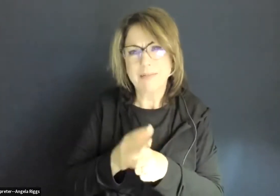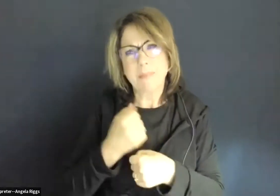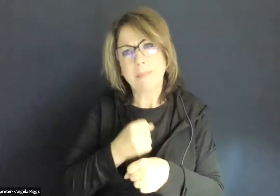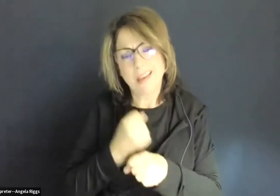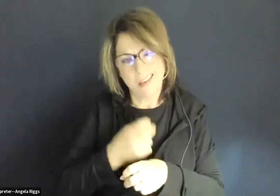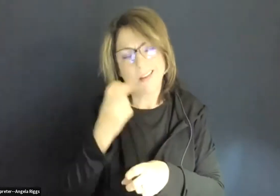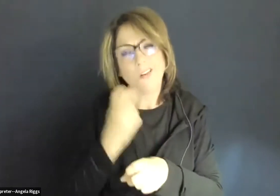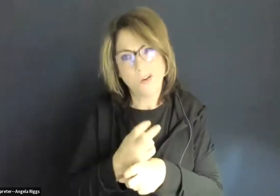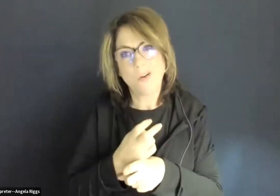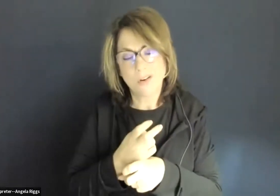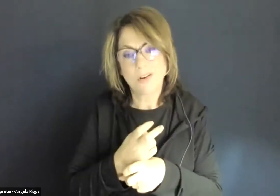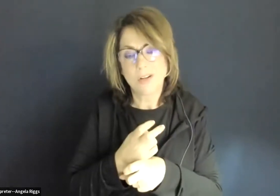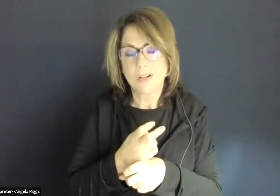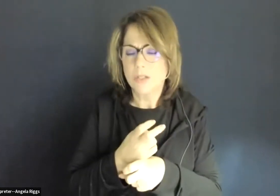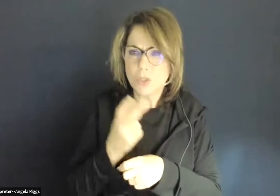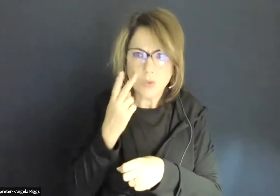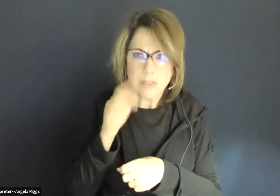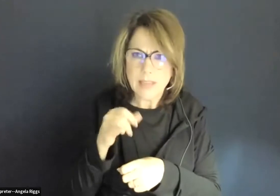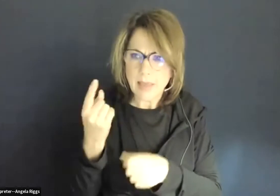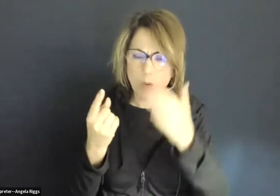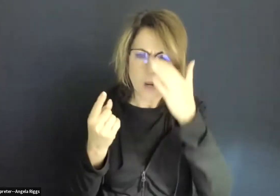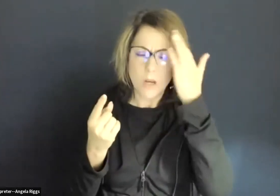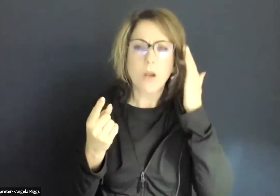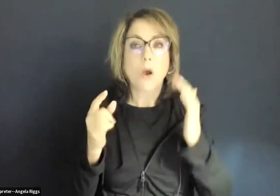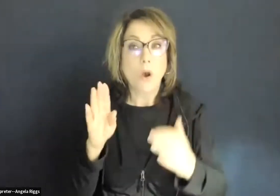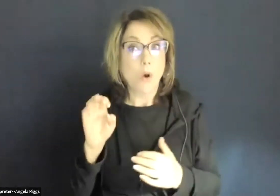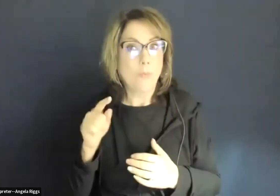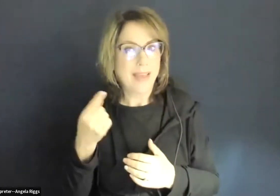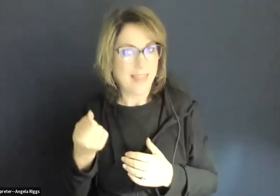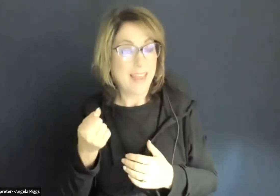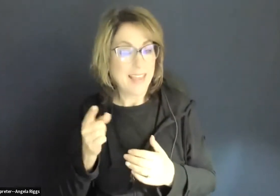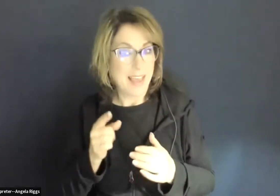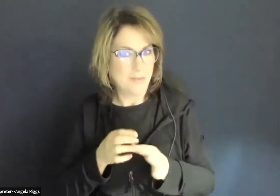harder. Did you see that one? Yes, You during realize- COVID,